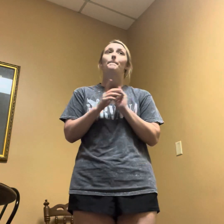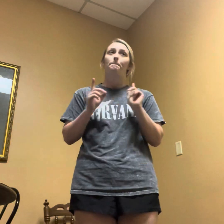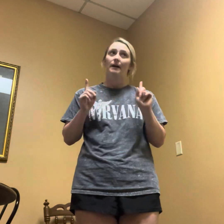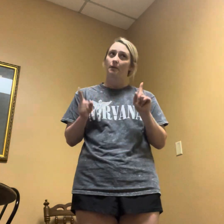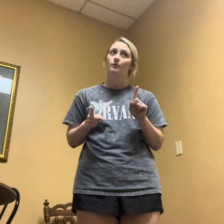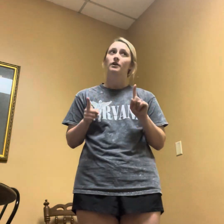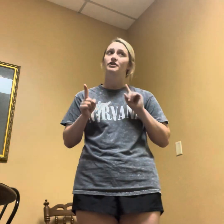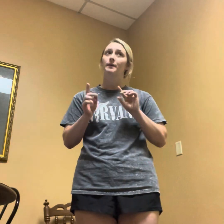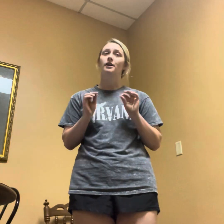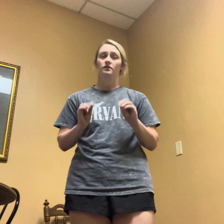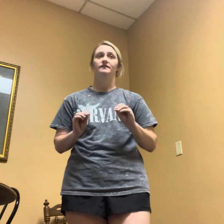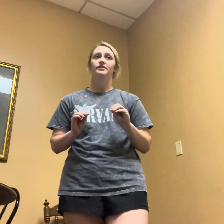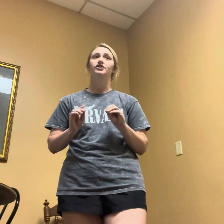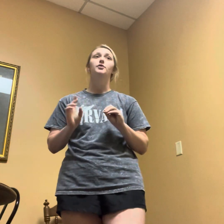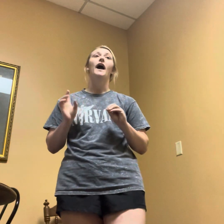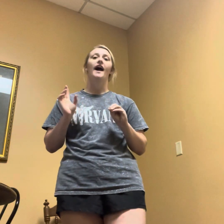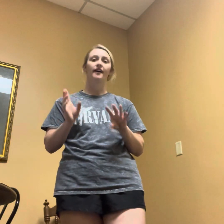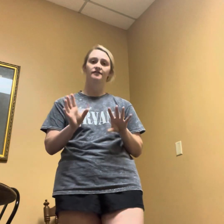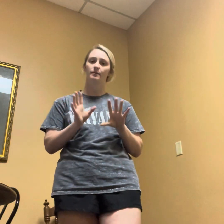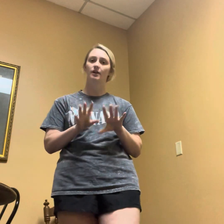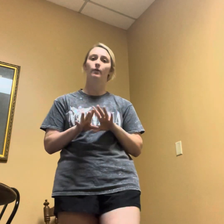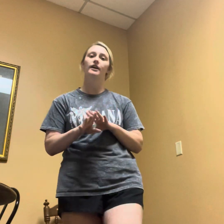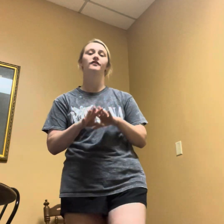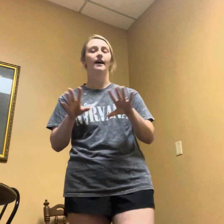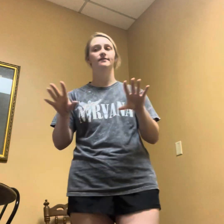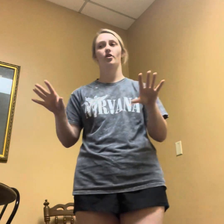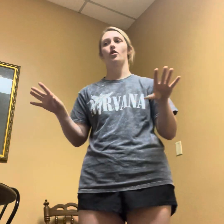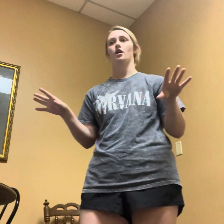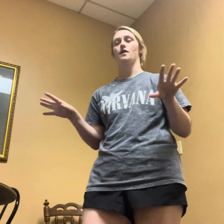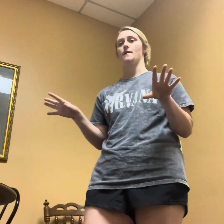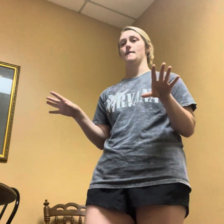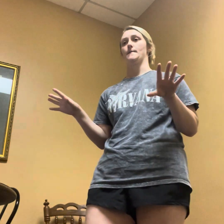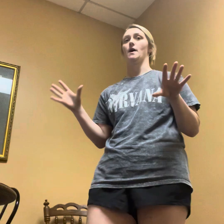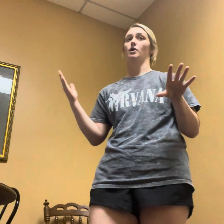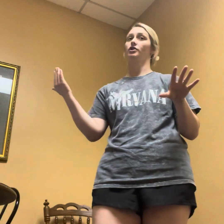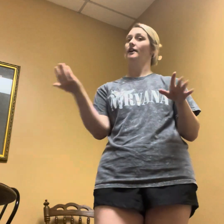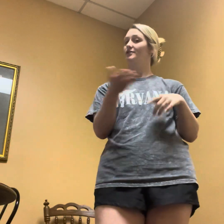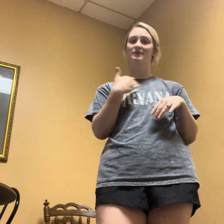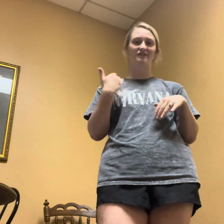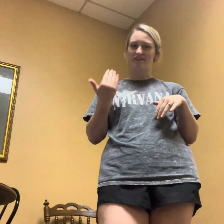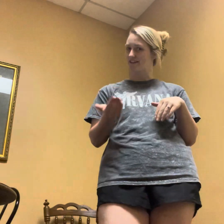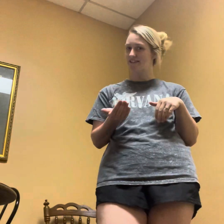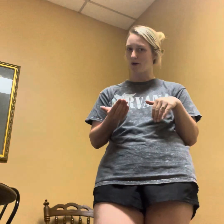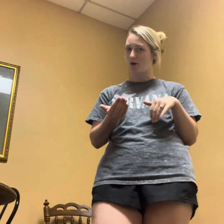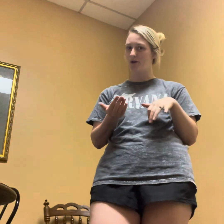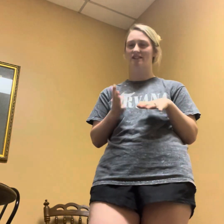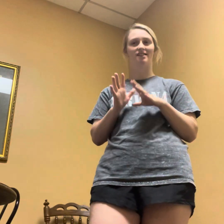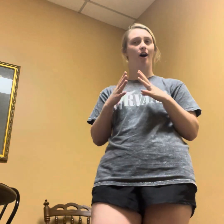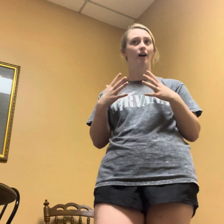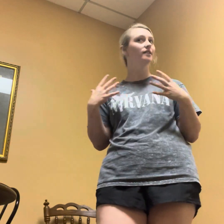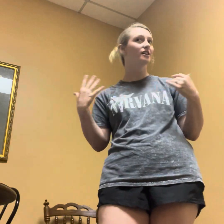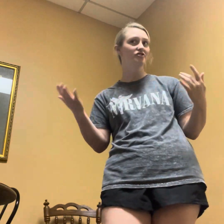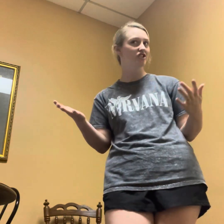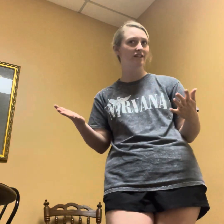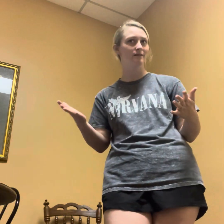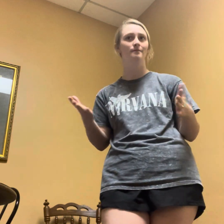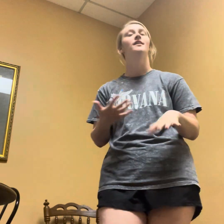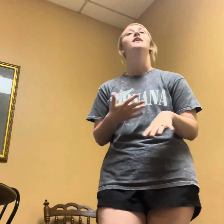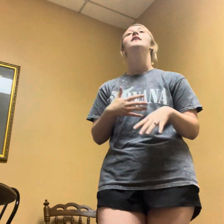But when we're doing all of this, you have to be aware that our classroom is very small. It's not a gym. It's